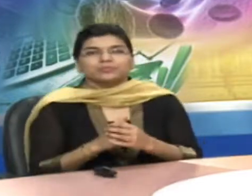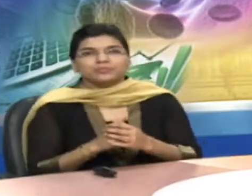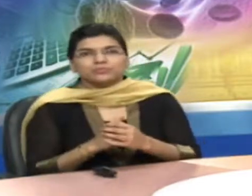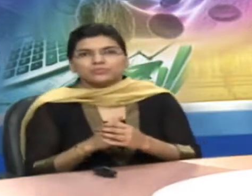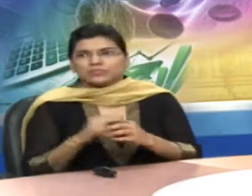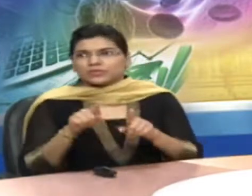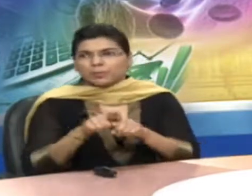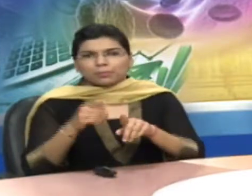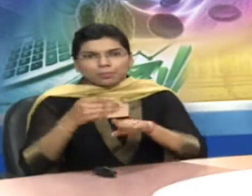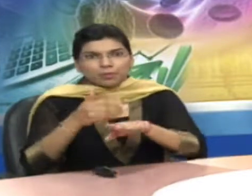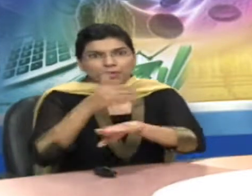15th word is